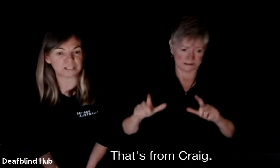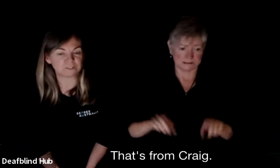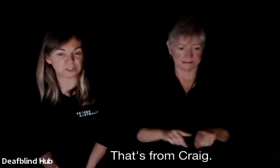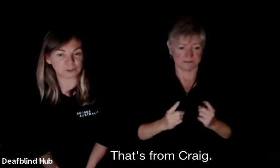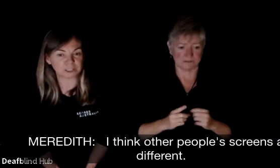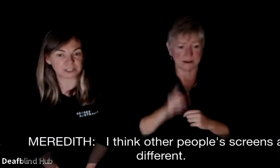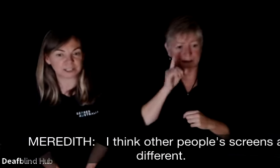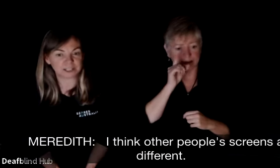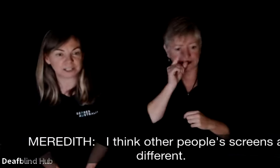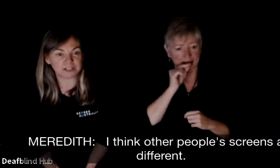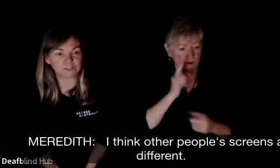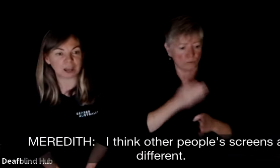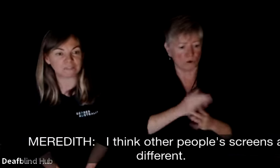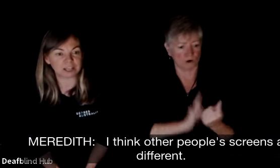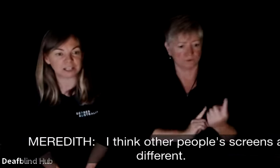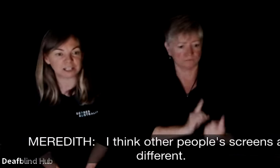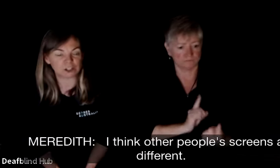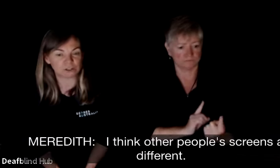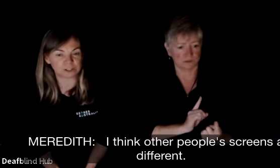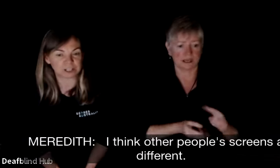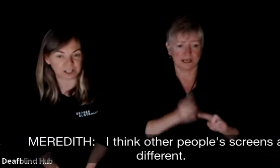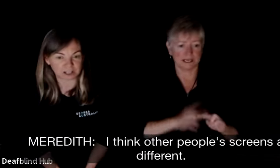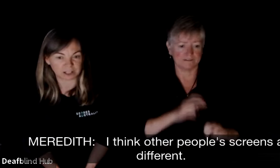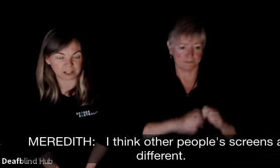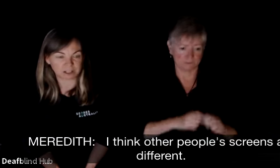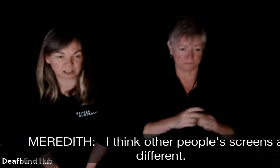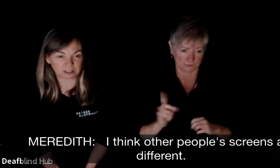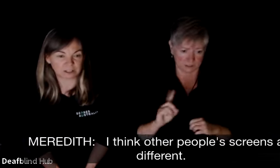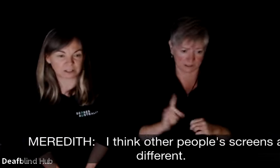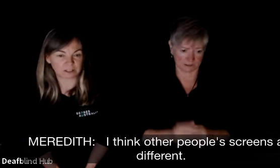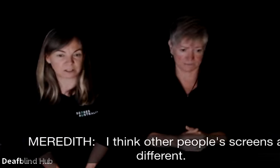you individually if you have any issues today.